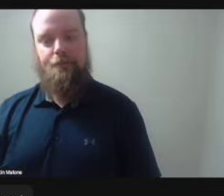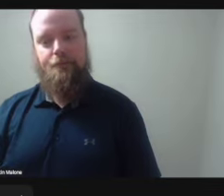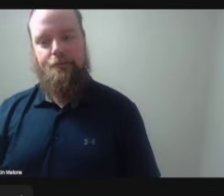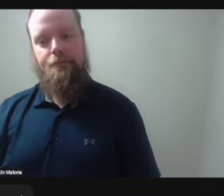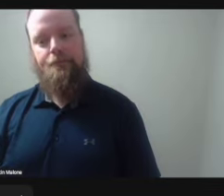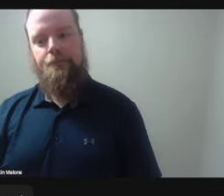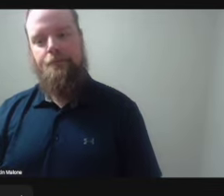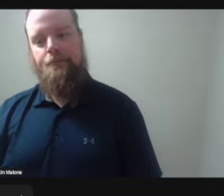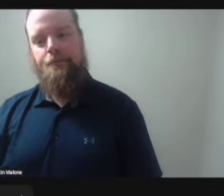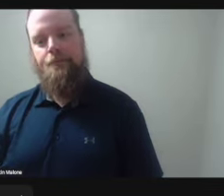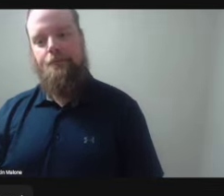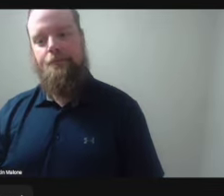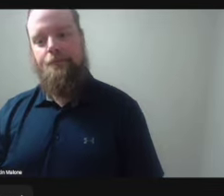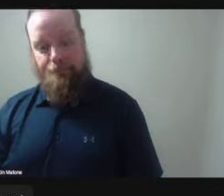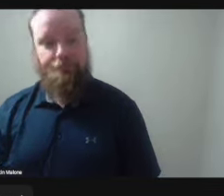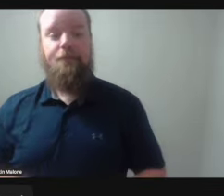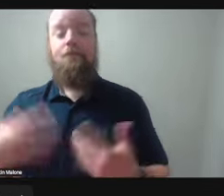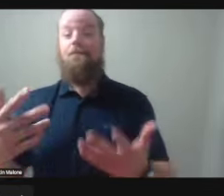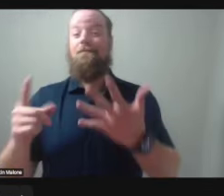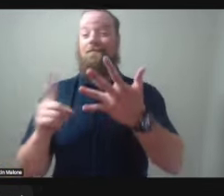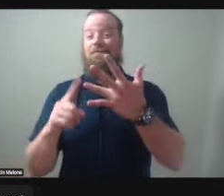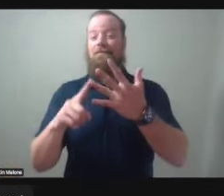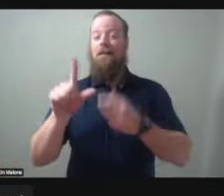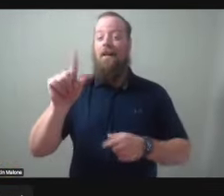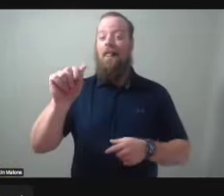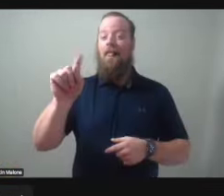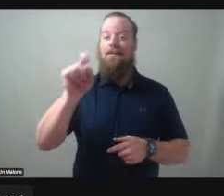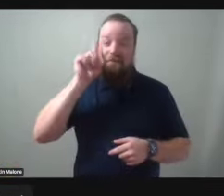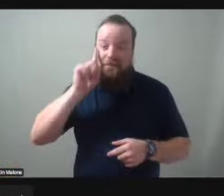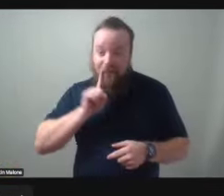identity or cultural acceptance.